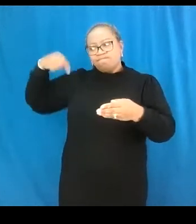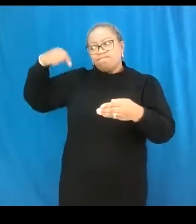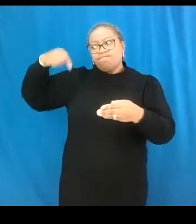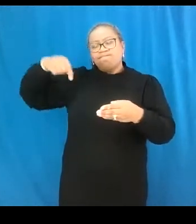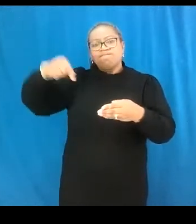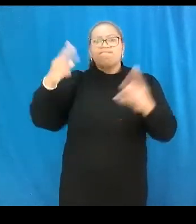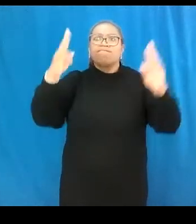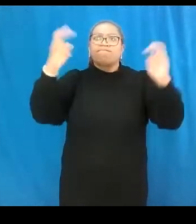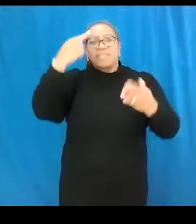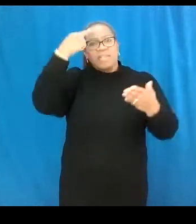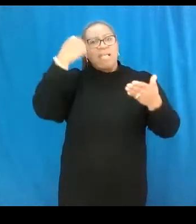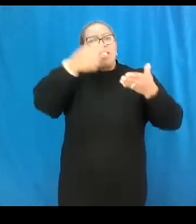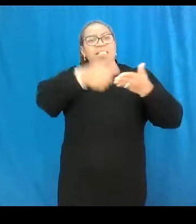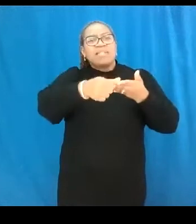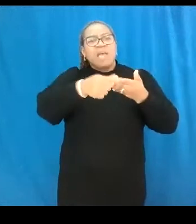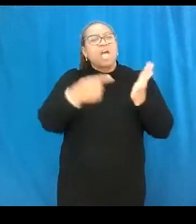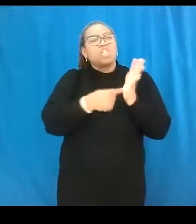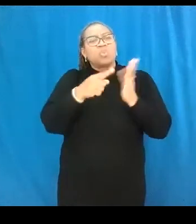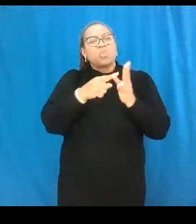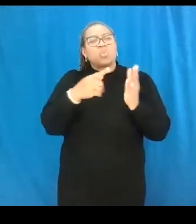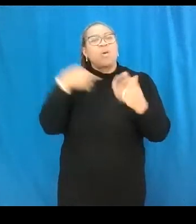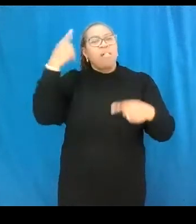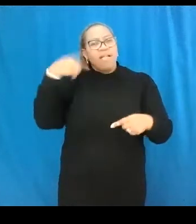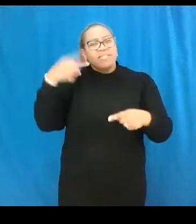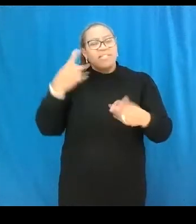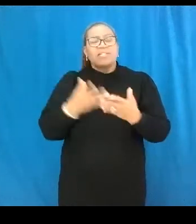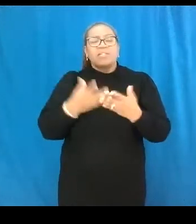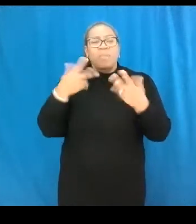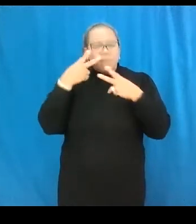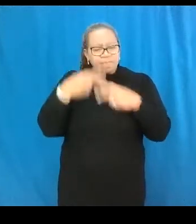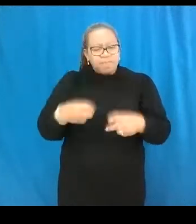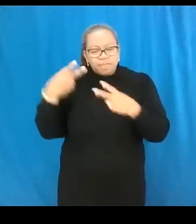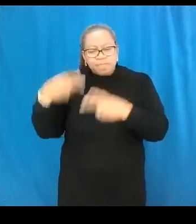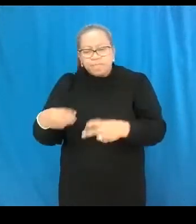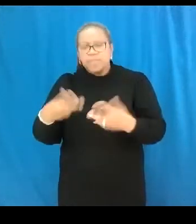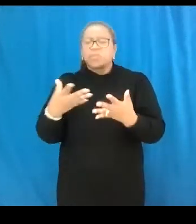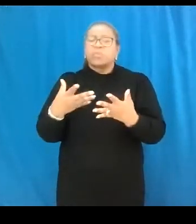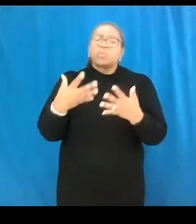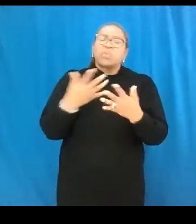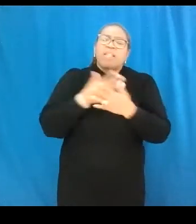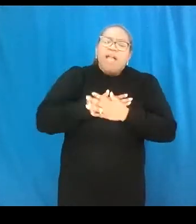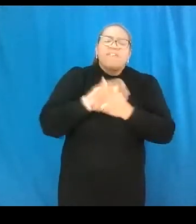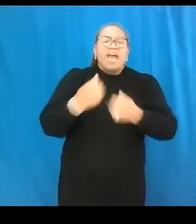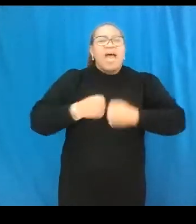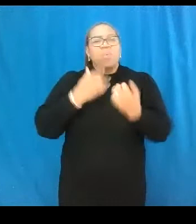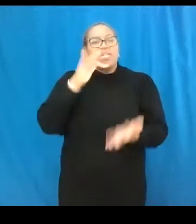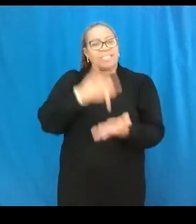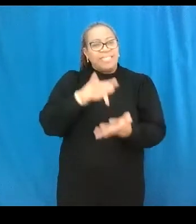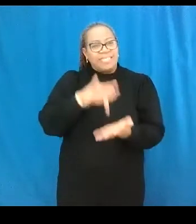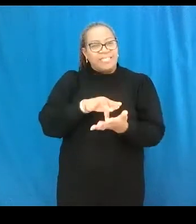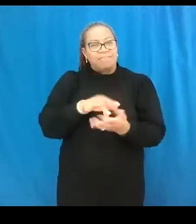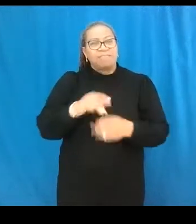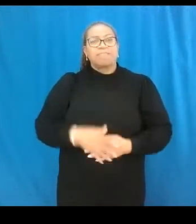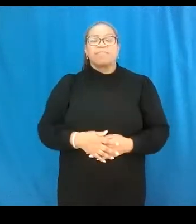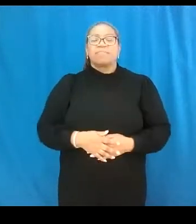and we have been unpacking what it means to radically love our city. And today I want to talk to you on the